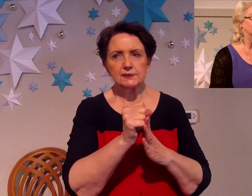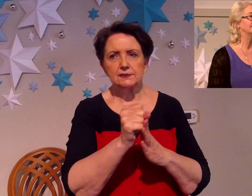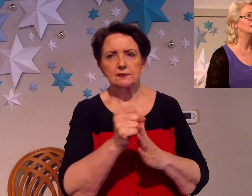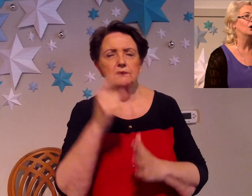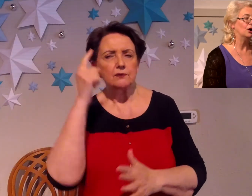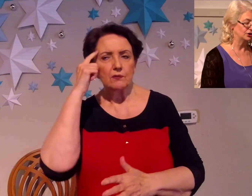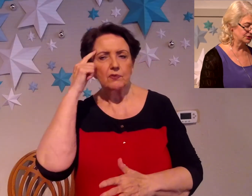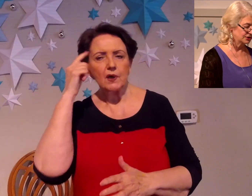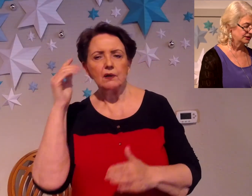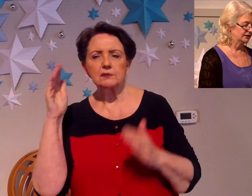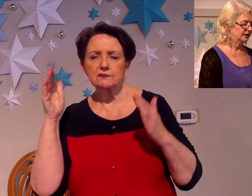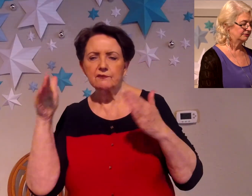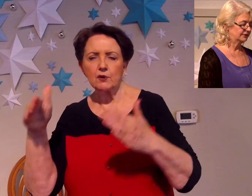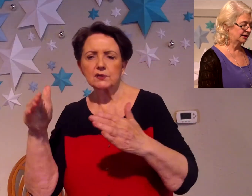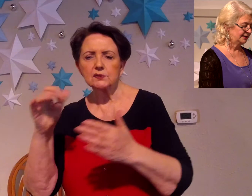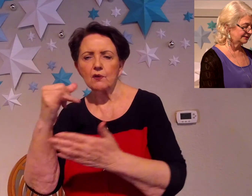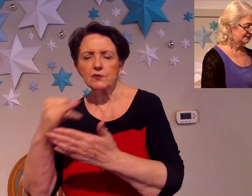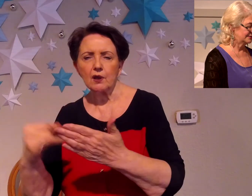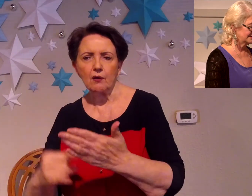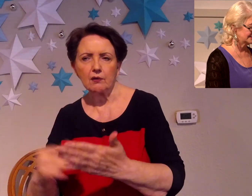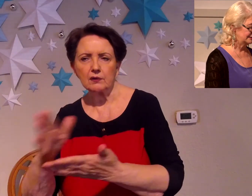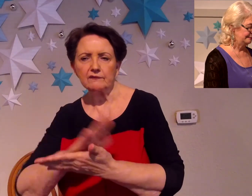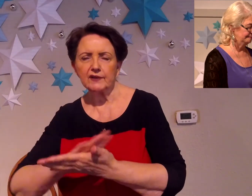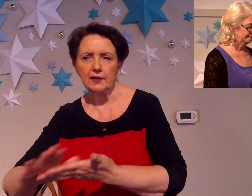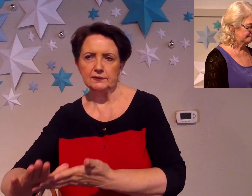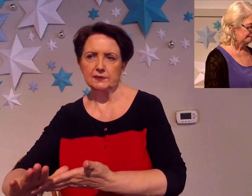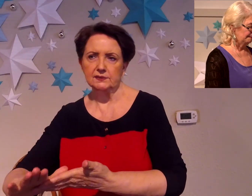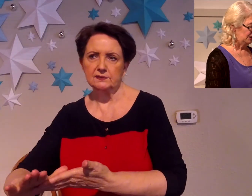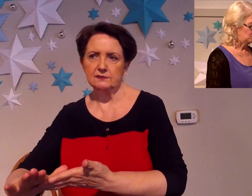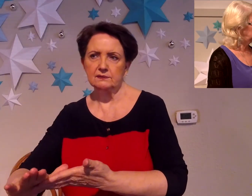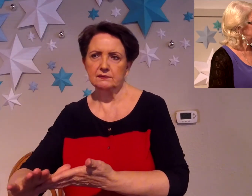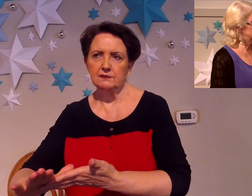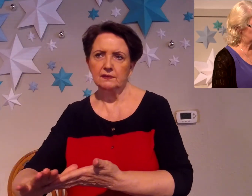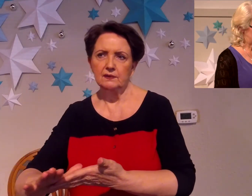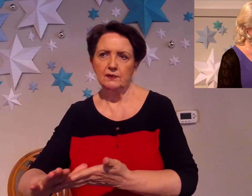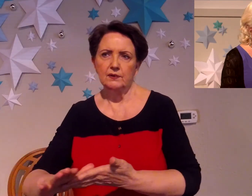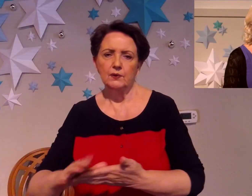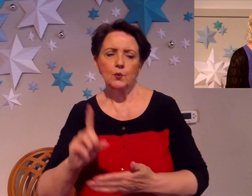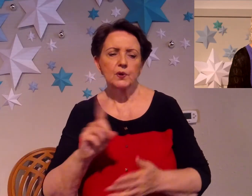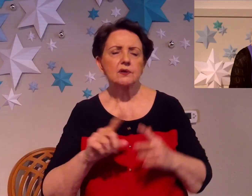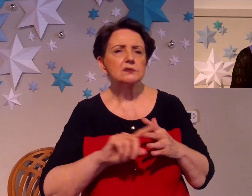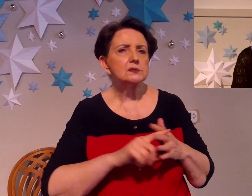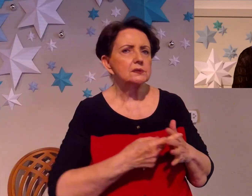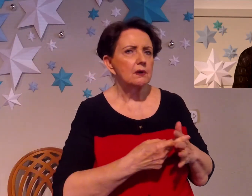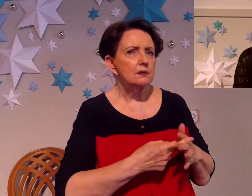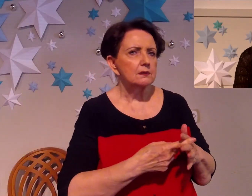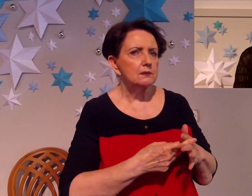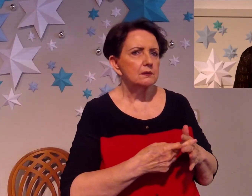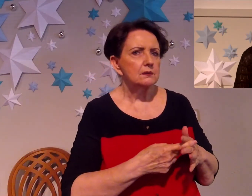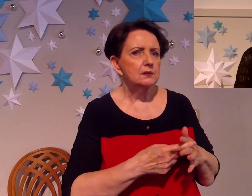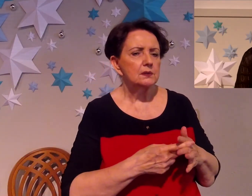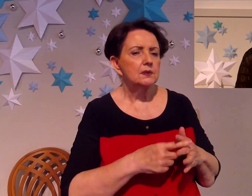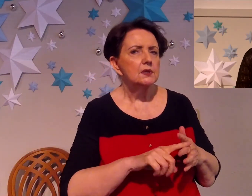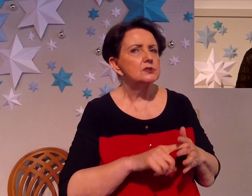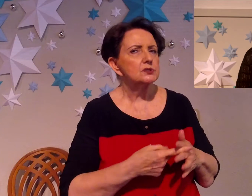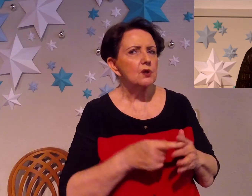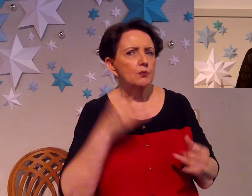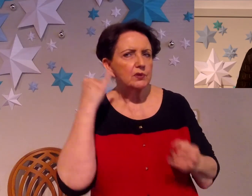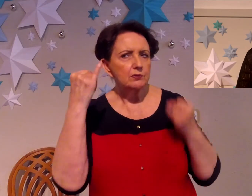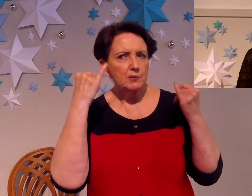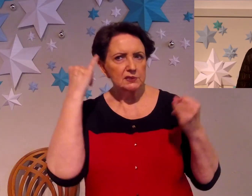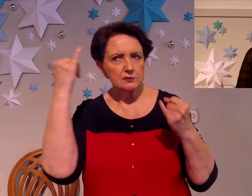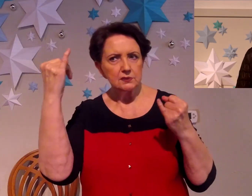reflections be upon the art of kindness. Where do we start? We start with our